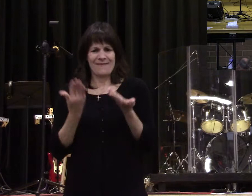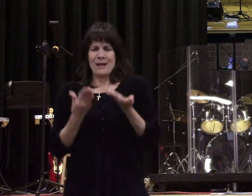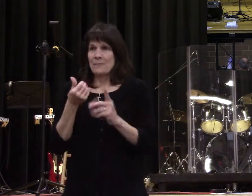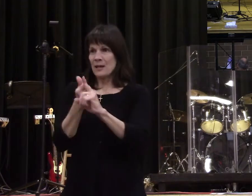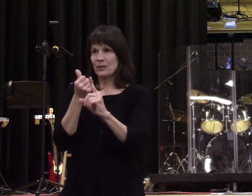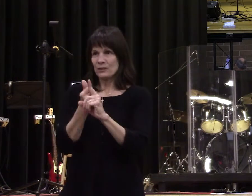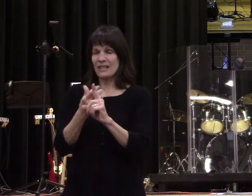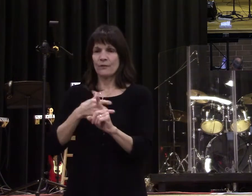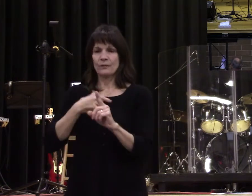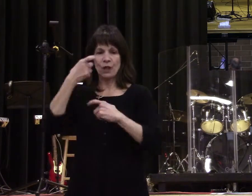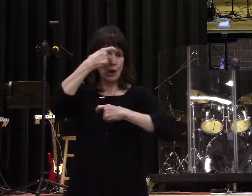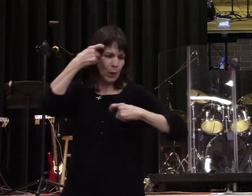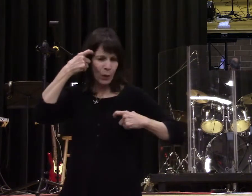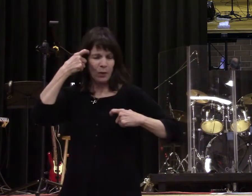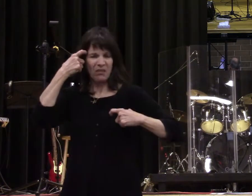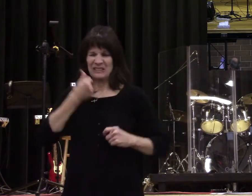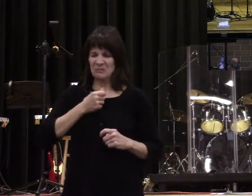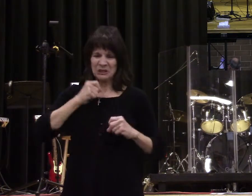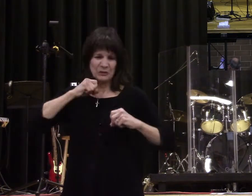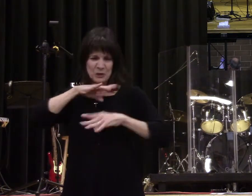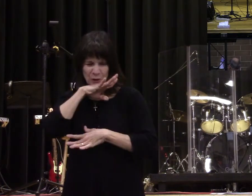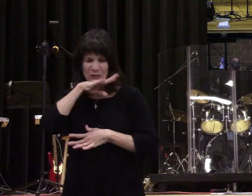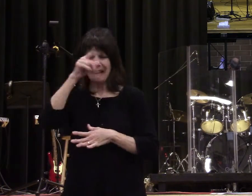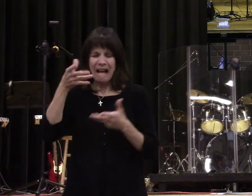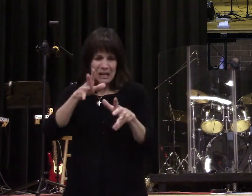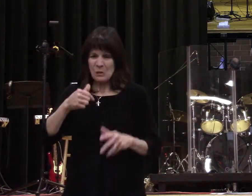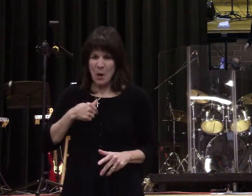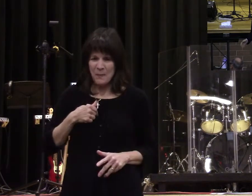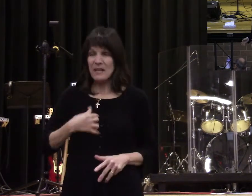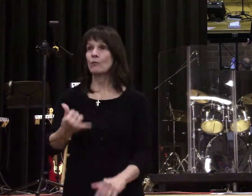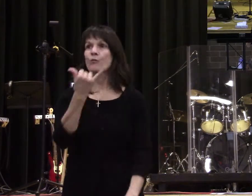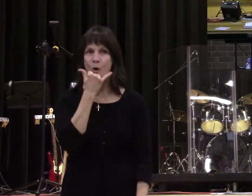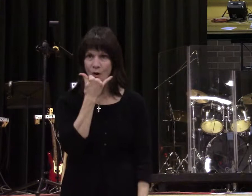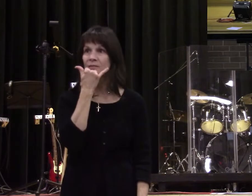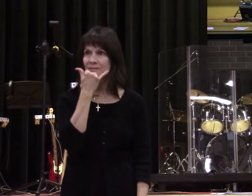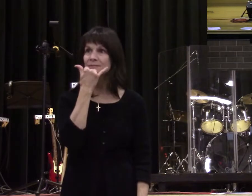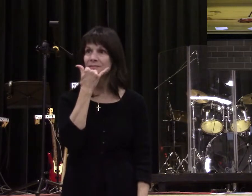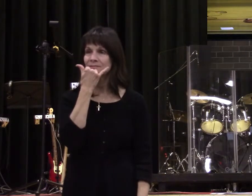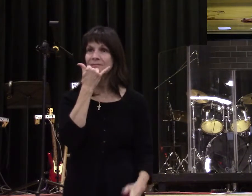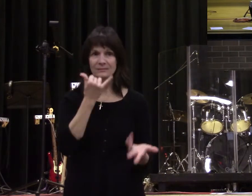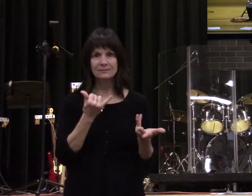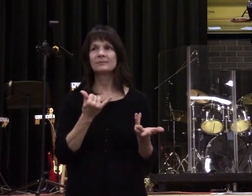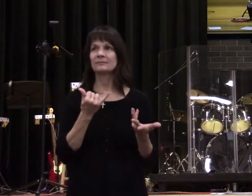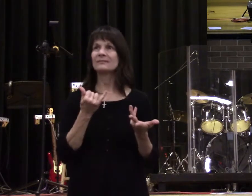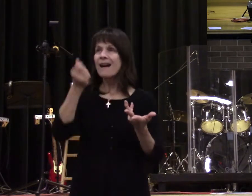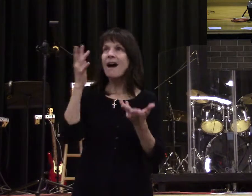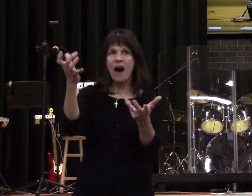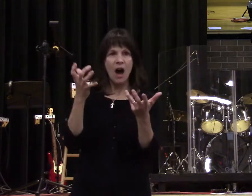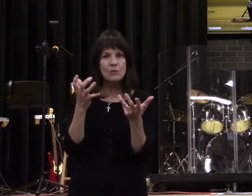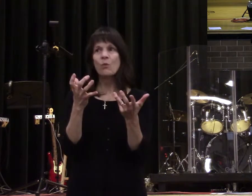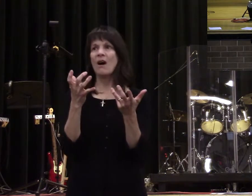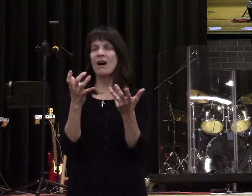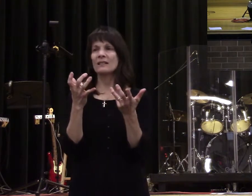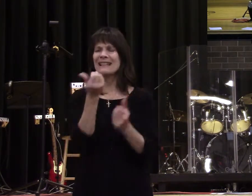move on to a holy and righteous life. Am I making any sense? He's looking for those who will worship. He's looking for people. He's